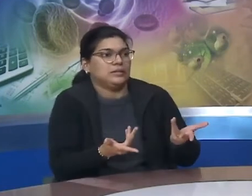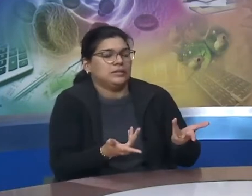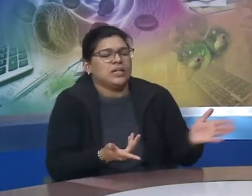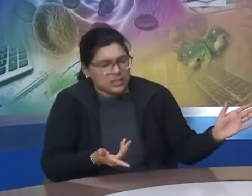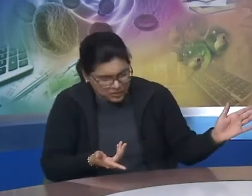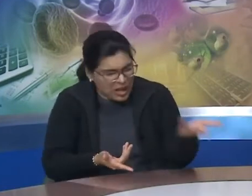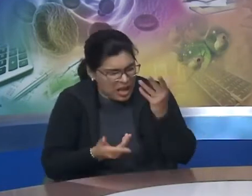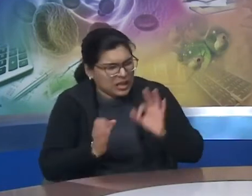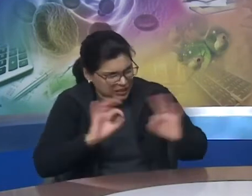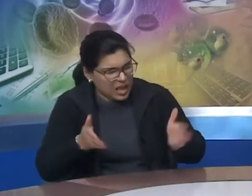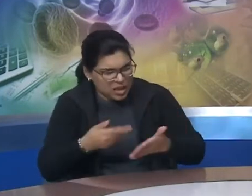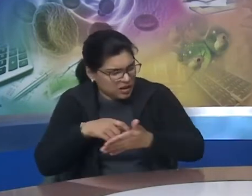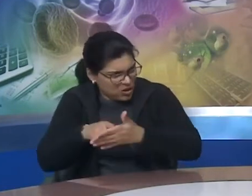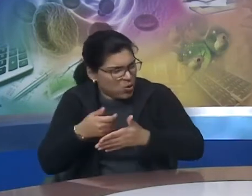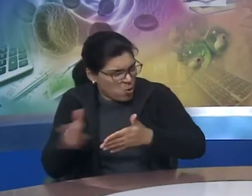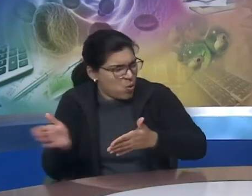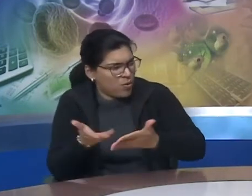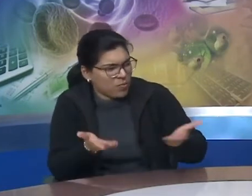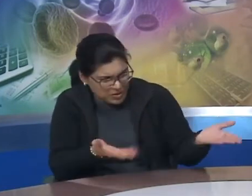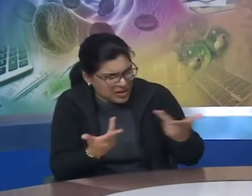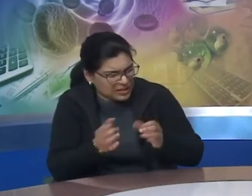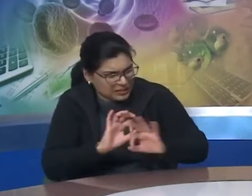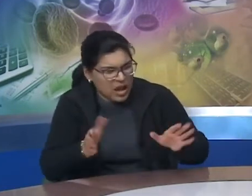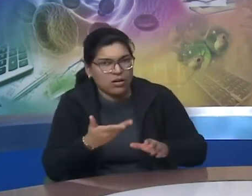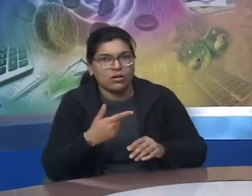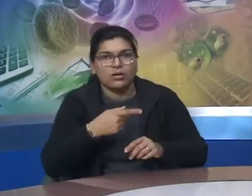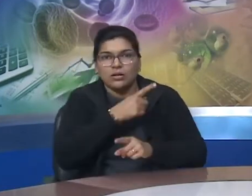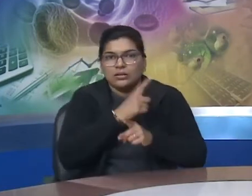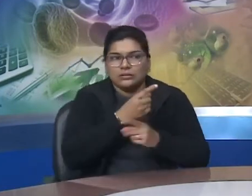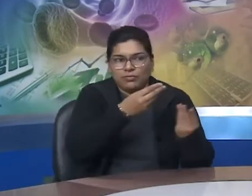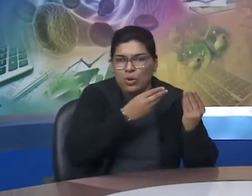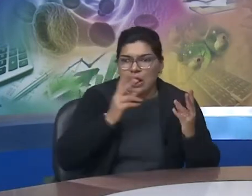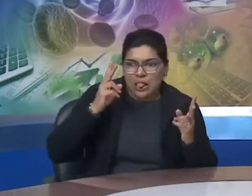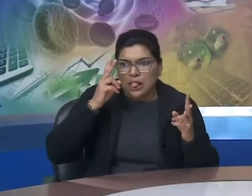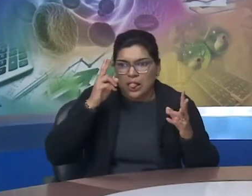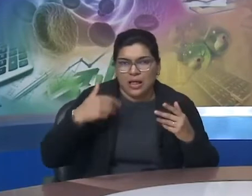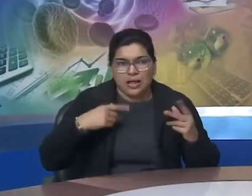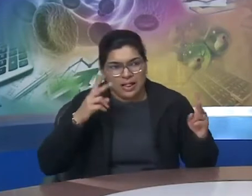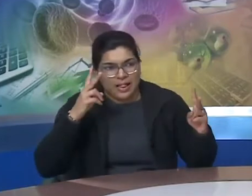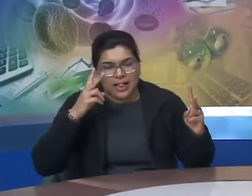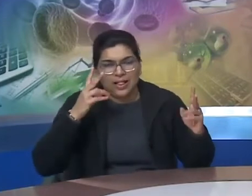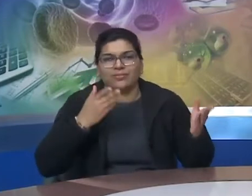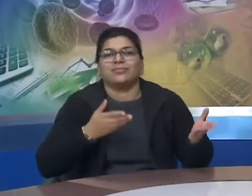We have no time to waste.